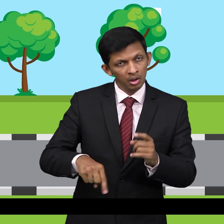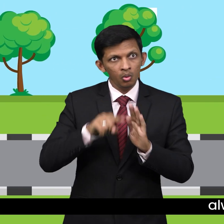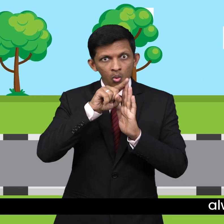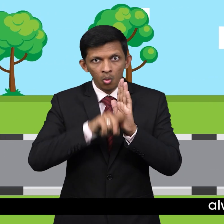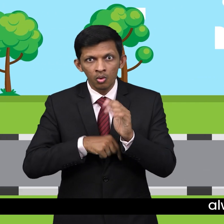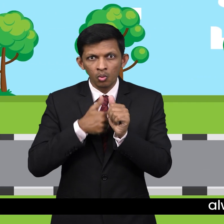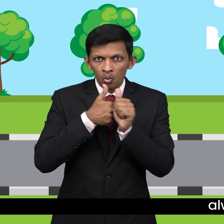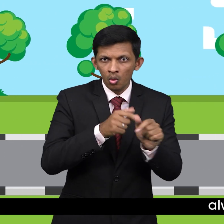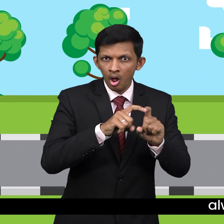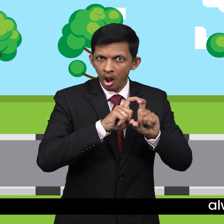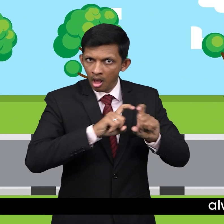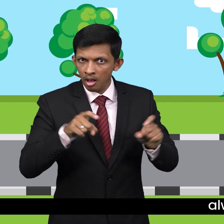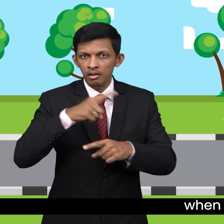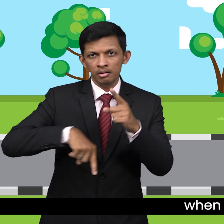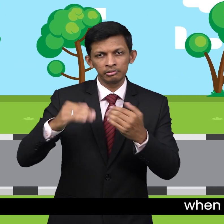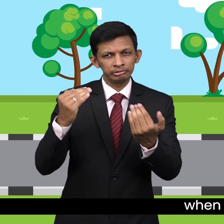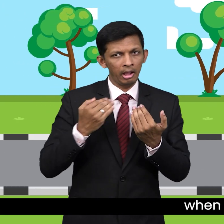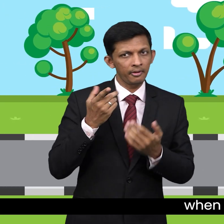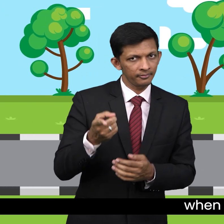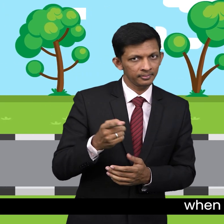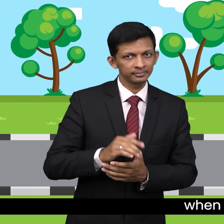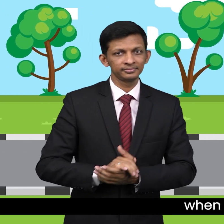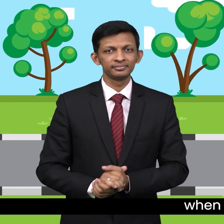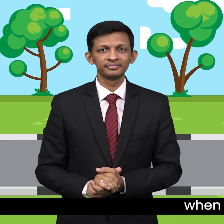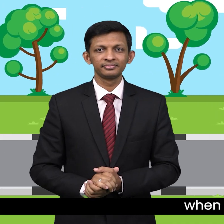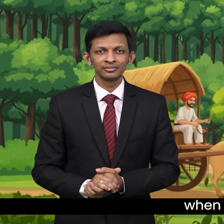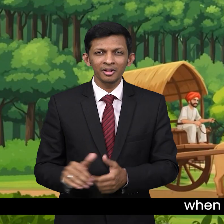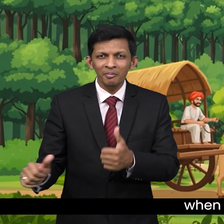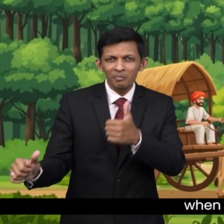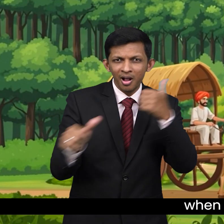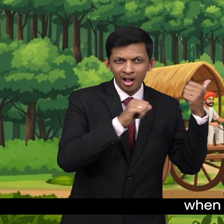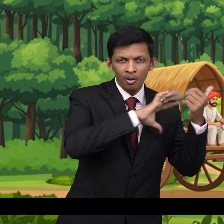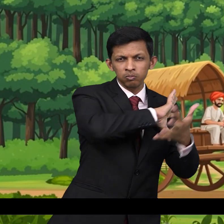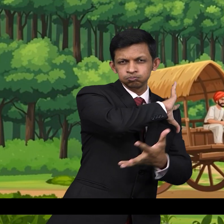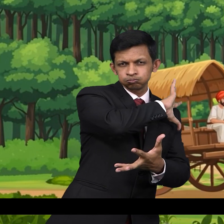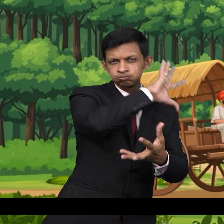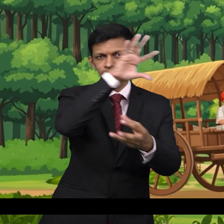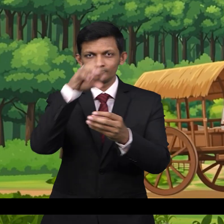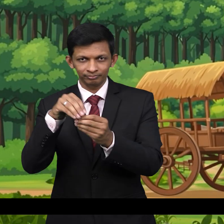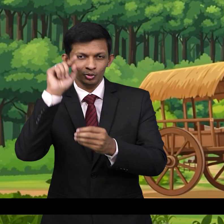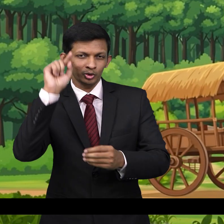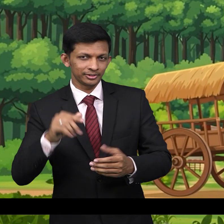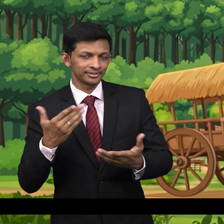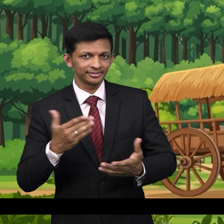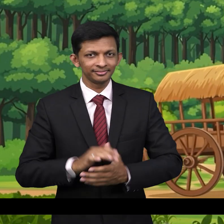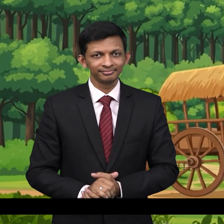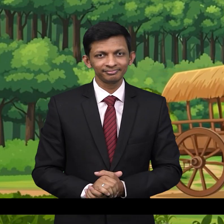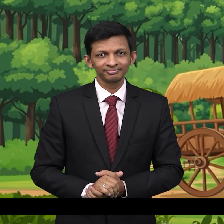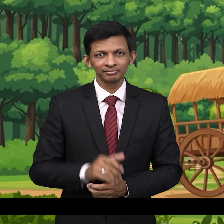Children, always sit properly when you are in a vehicle. Let's revise.